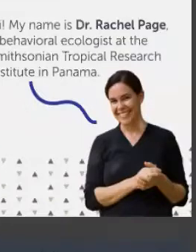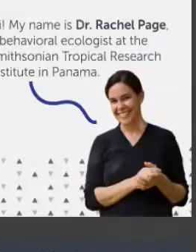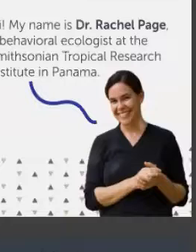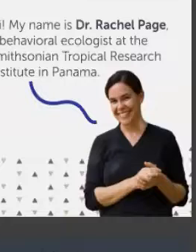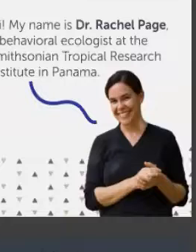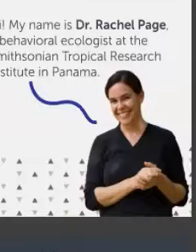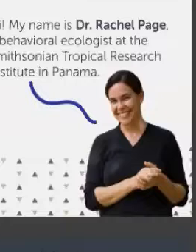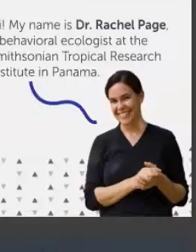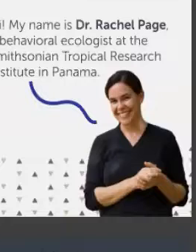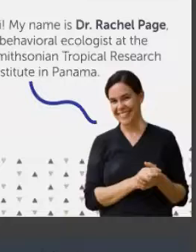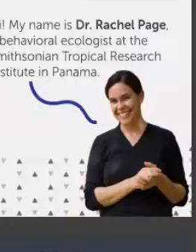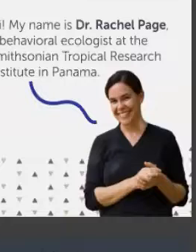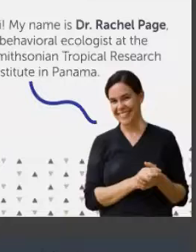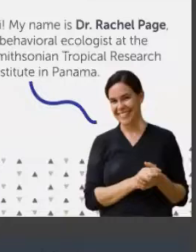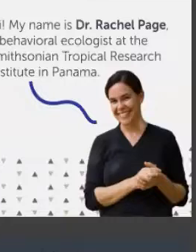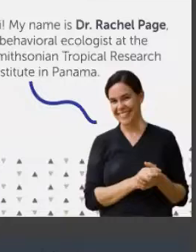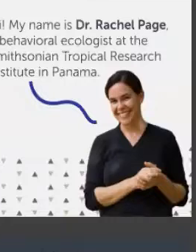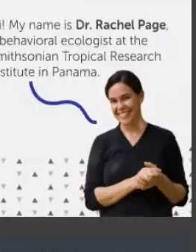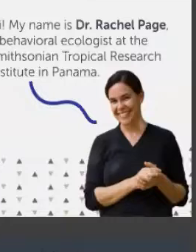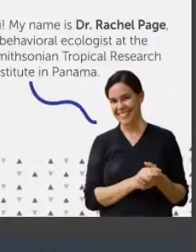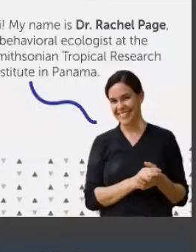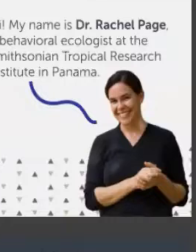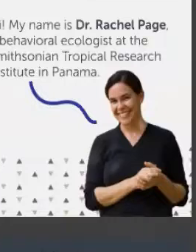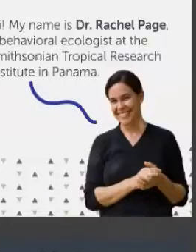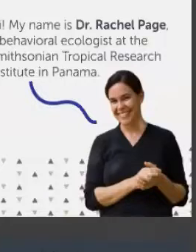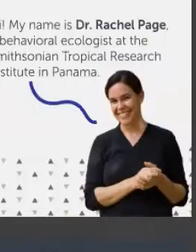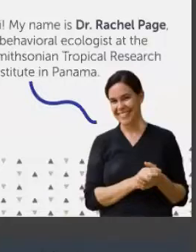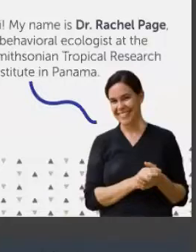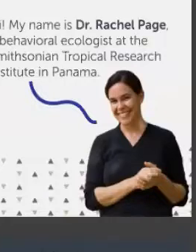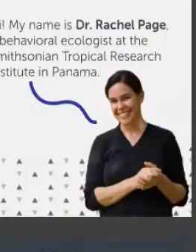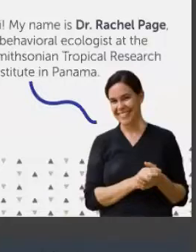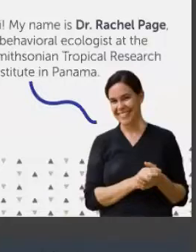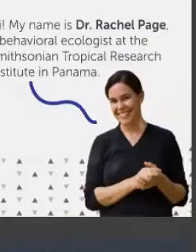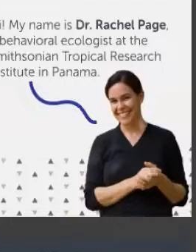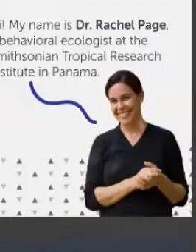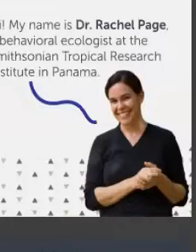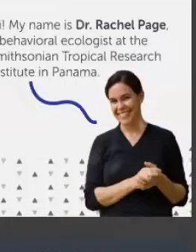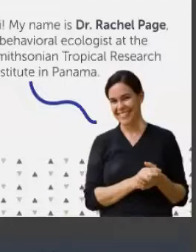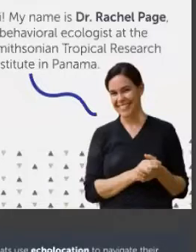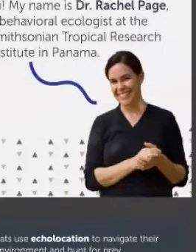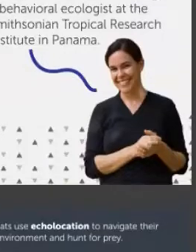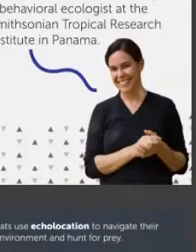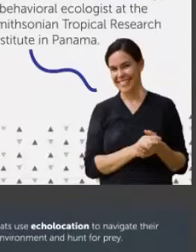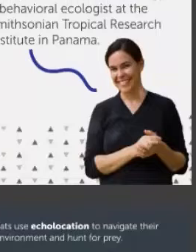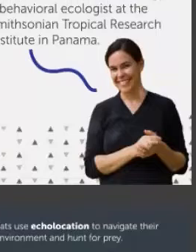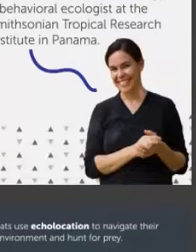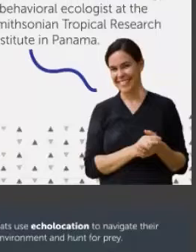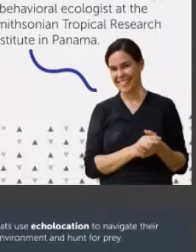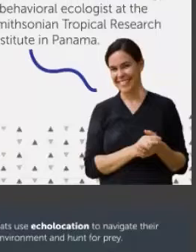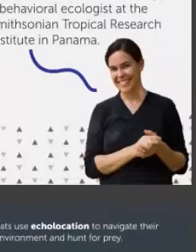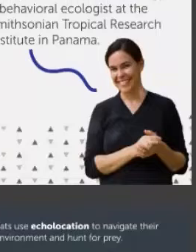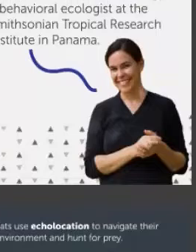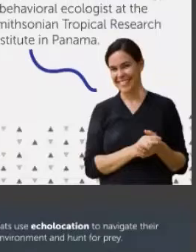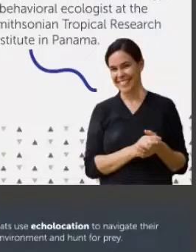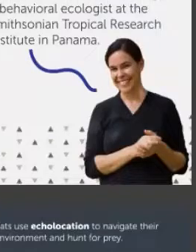squares, and it's this entire activity is broken into these 7 different parts, and I'll go through briefly what they